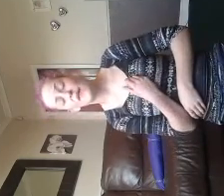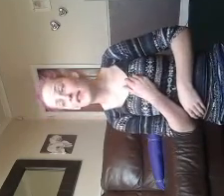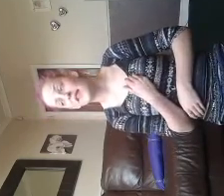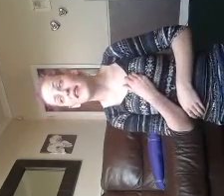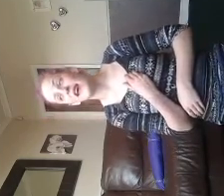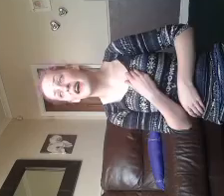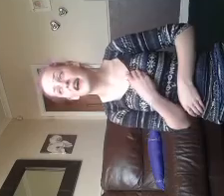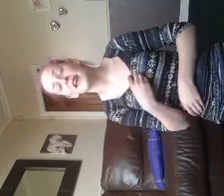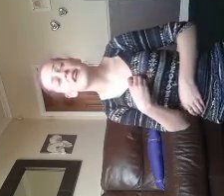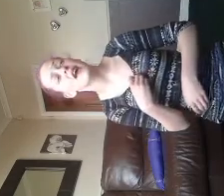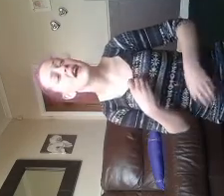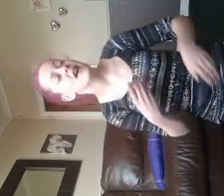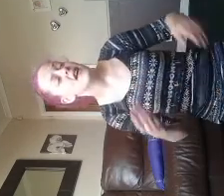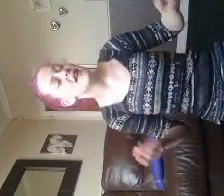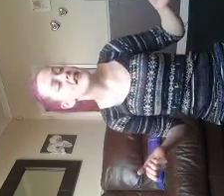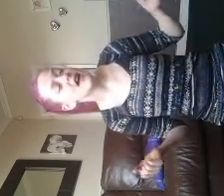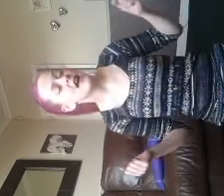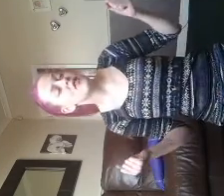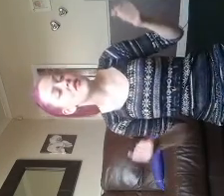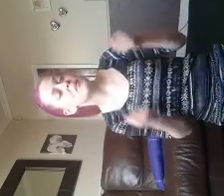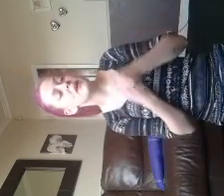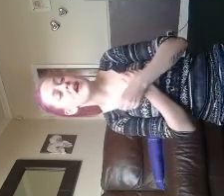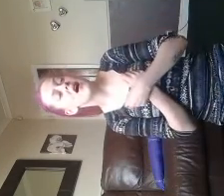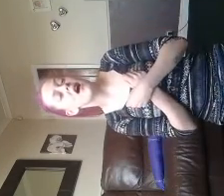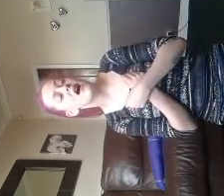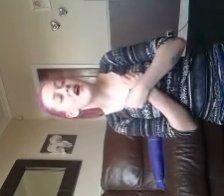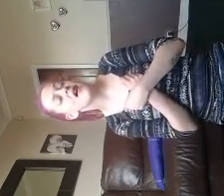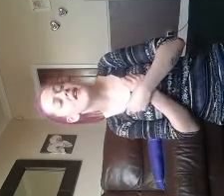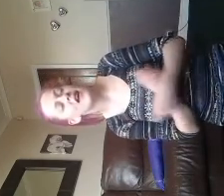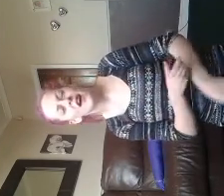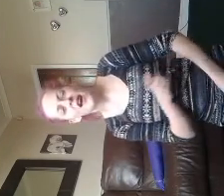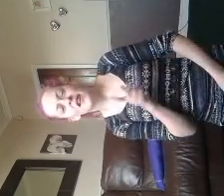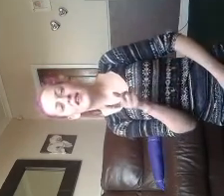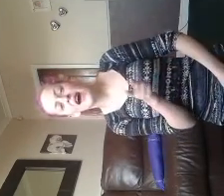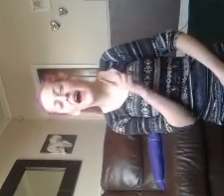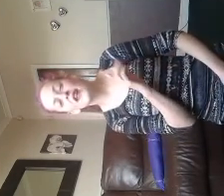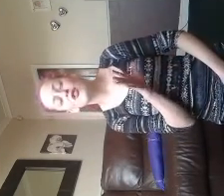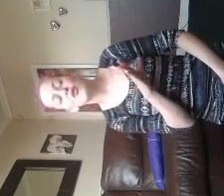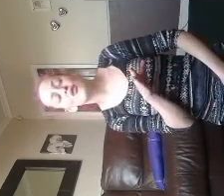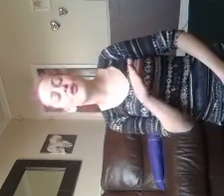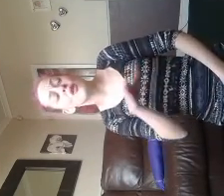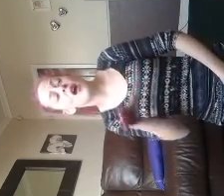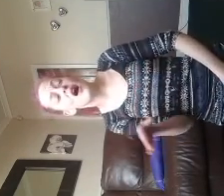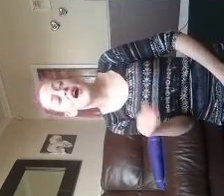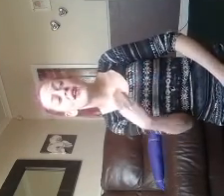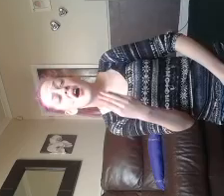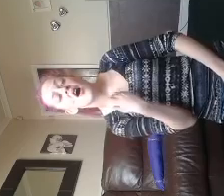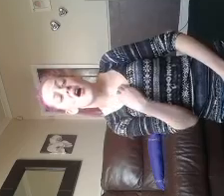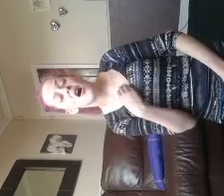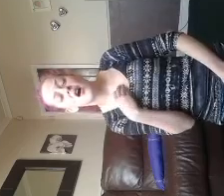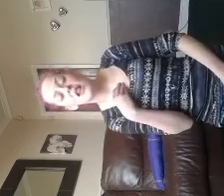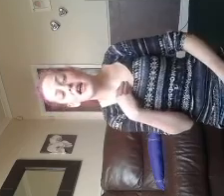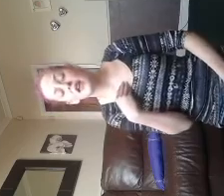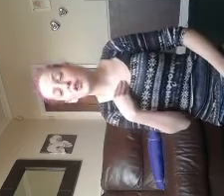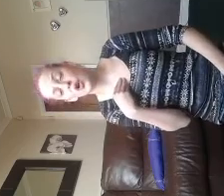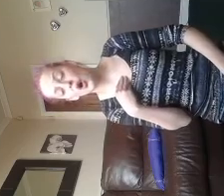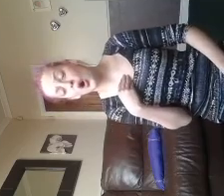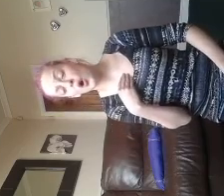ever say. Not to be hard, not too hard. All I